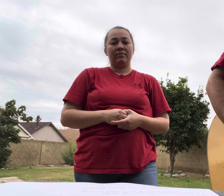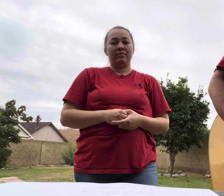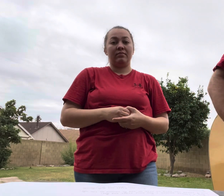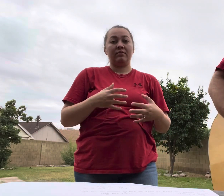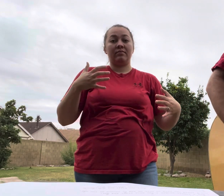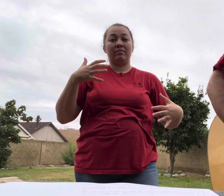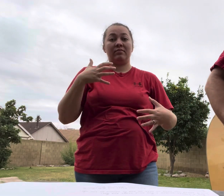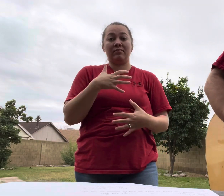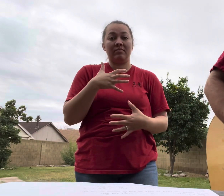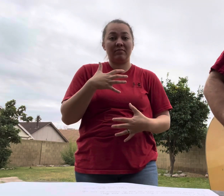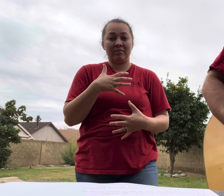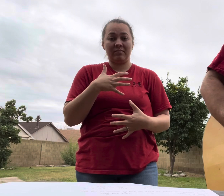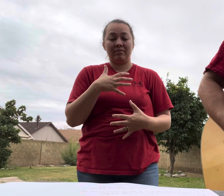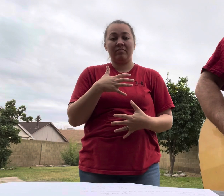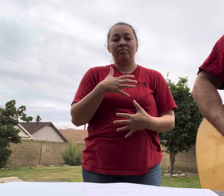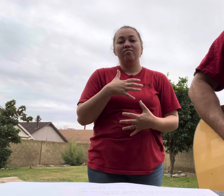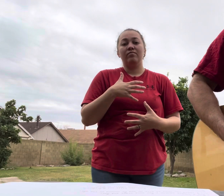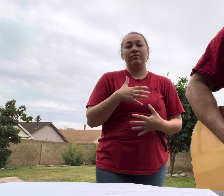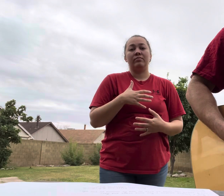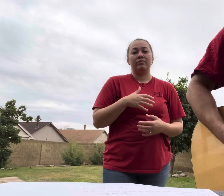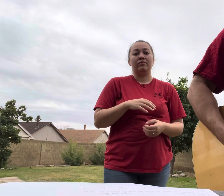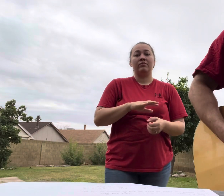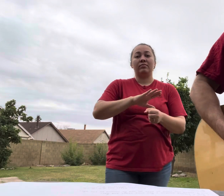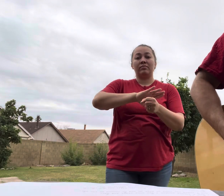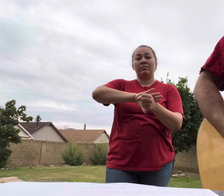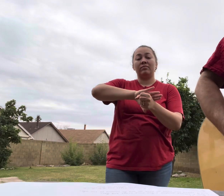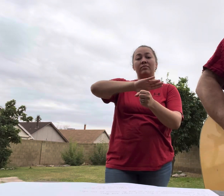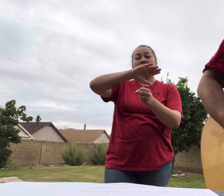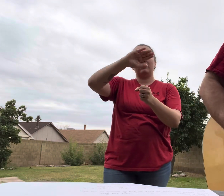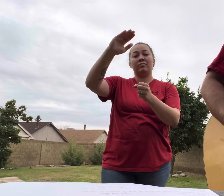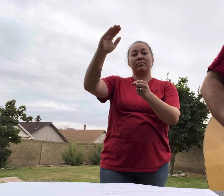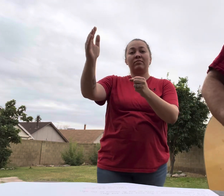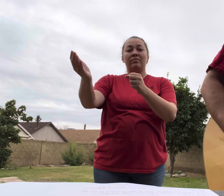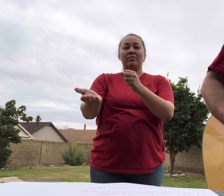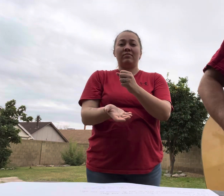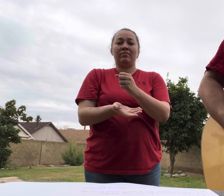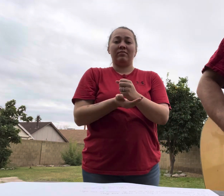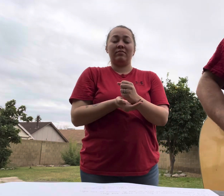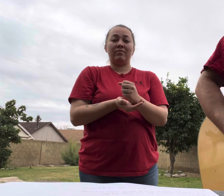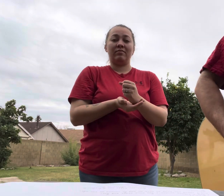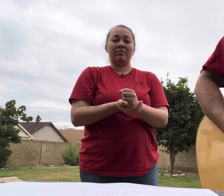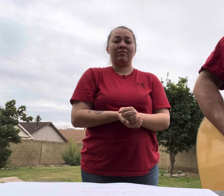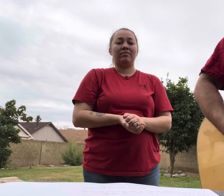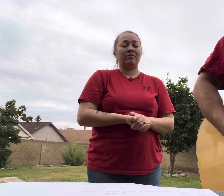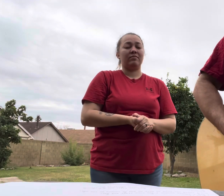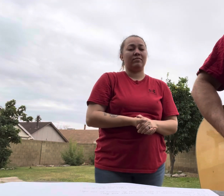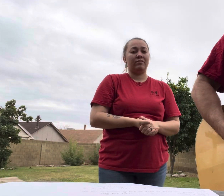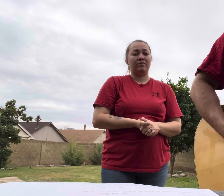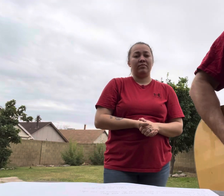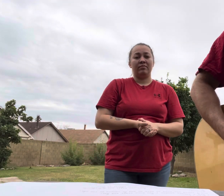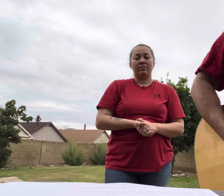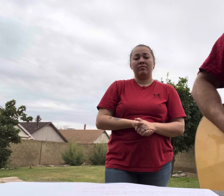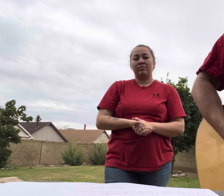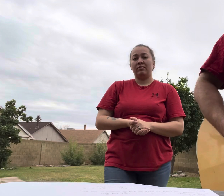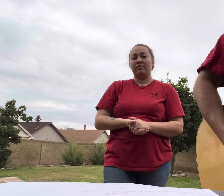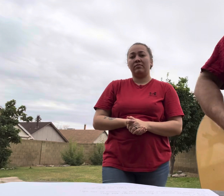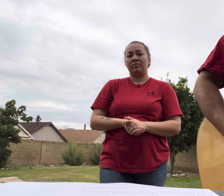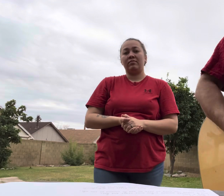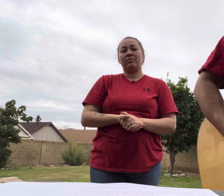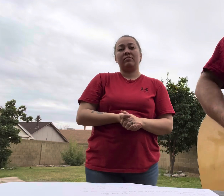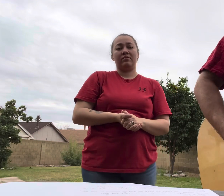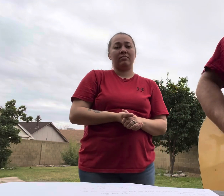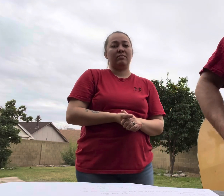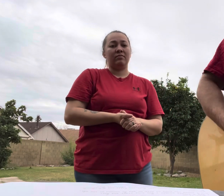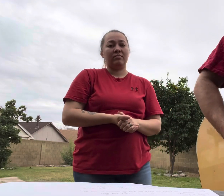Shepherds feared and trembled below above the earth. Ring out